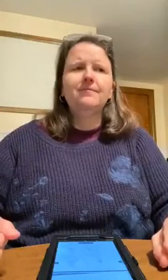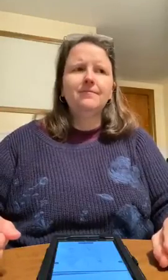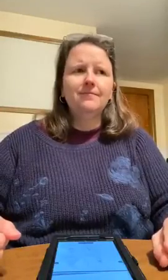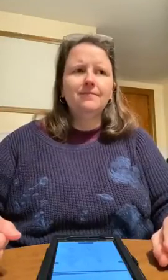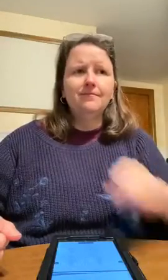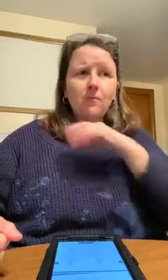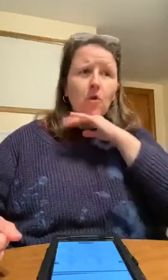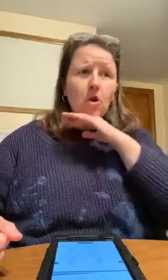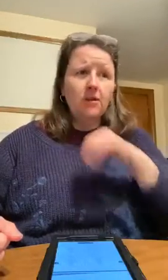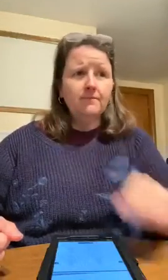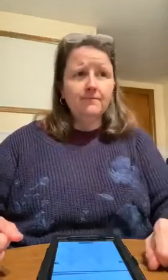Dirty.